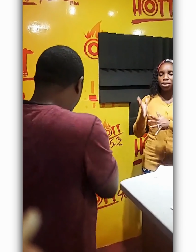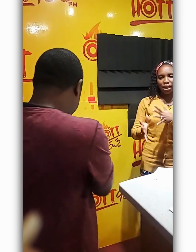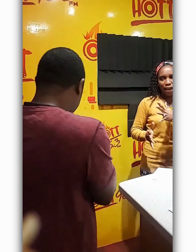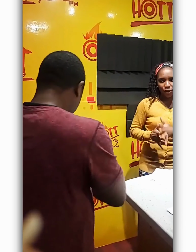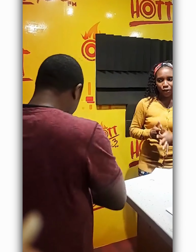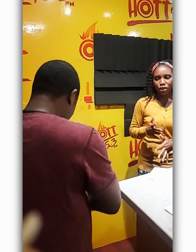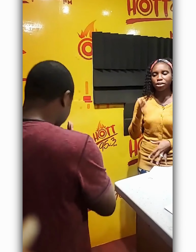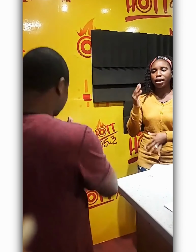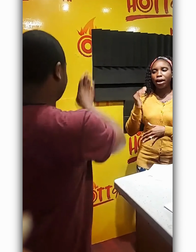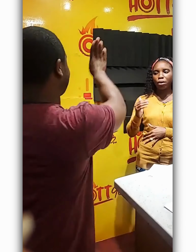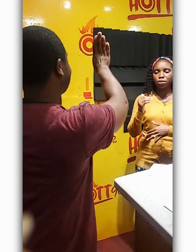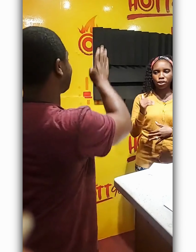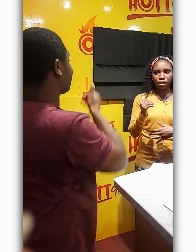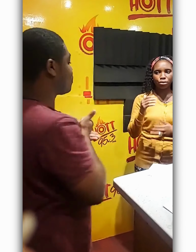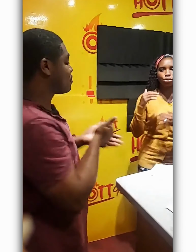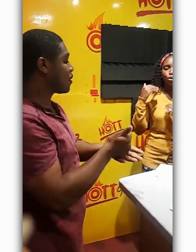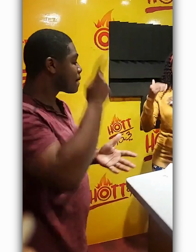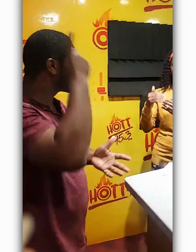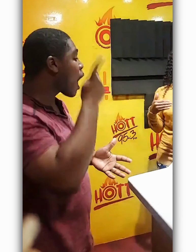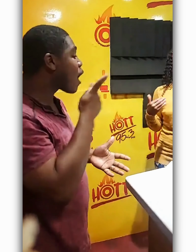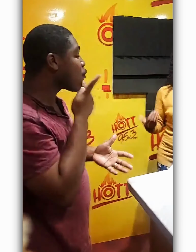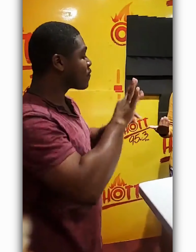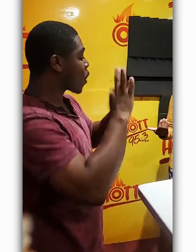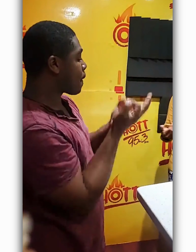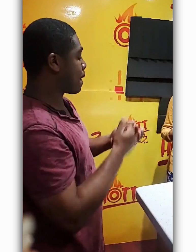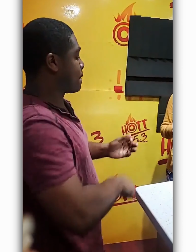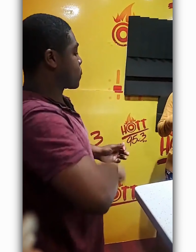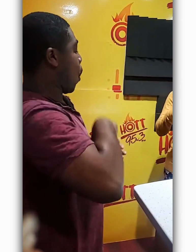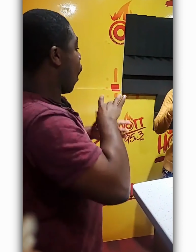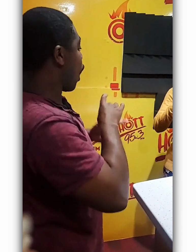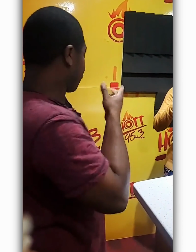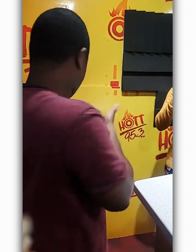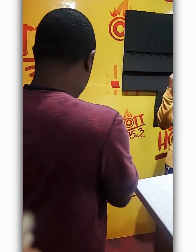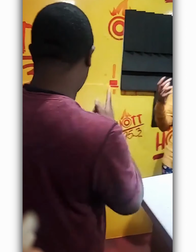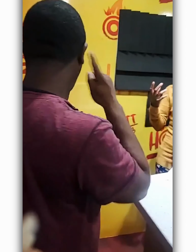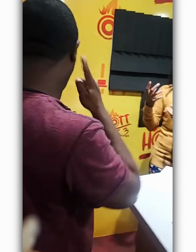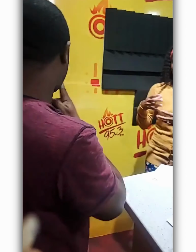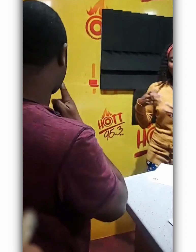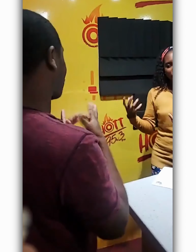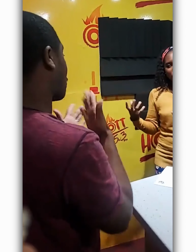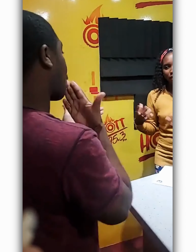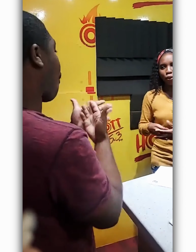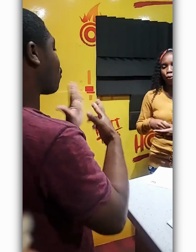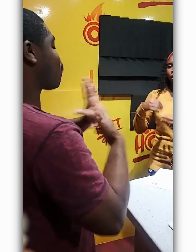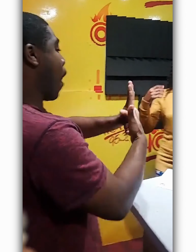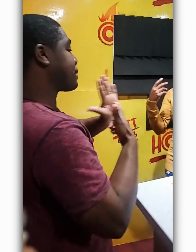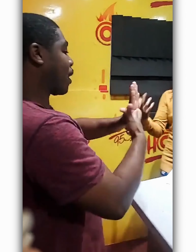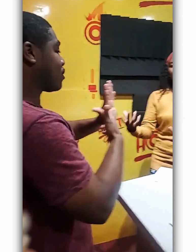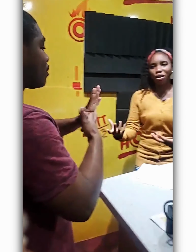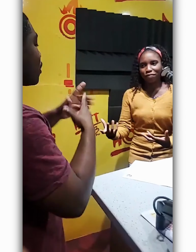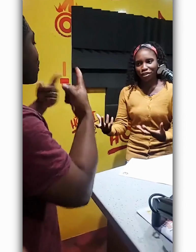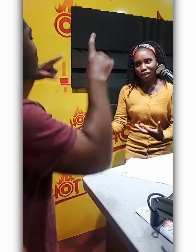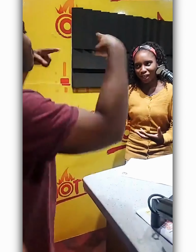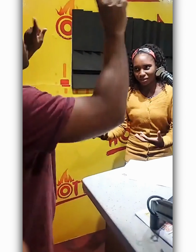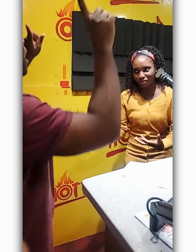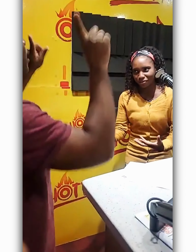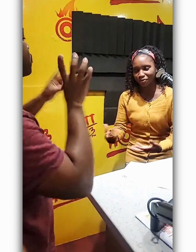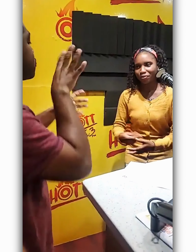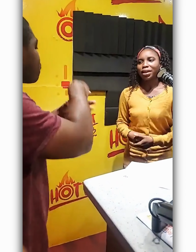sign language to help the child to progress. And the parent and the family will be proud of the child,